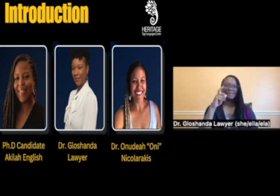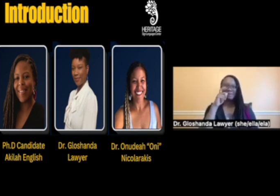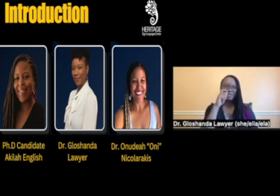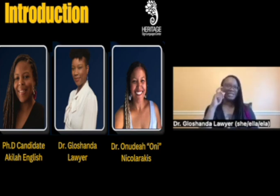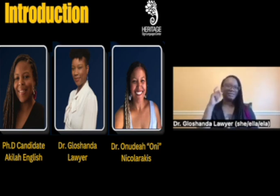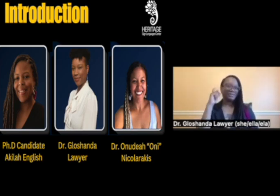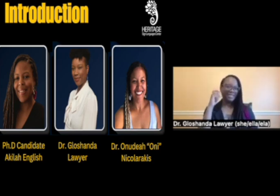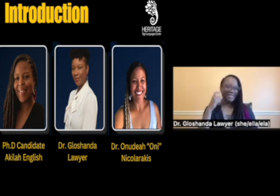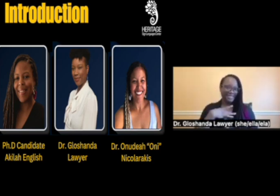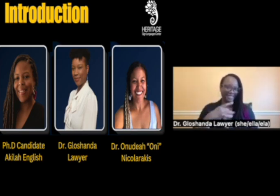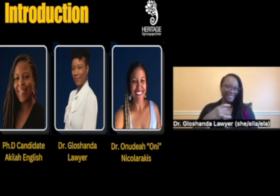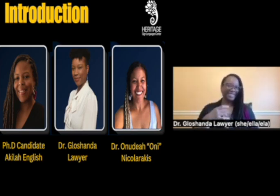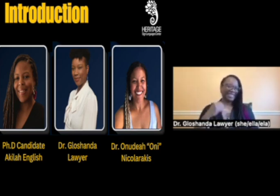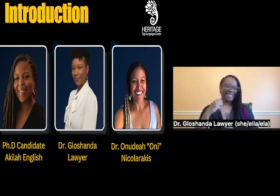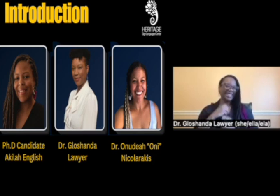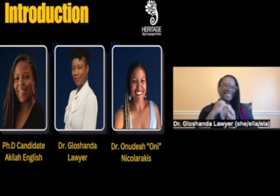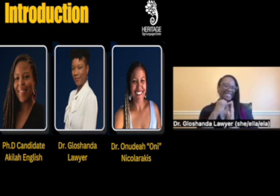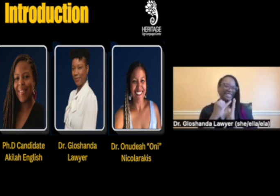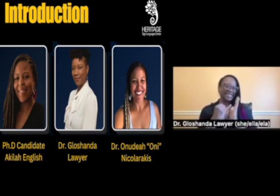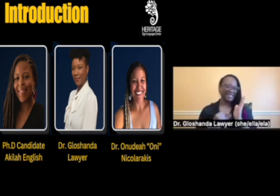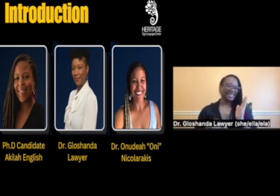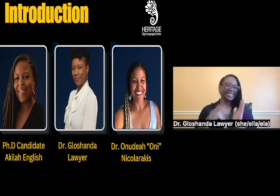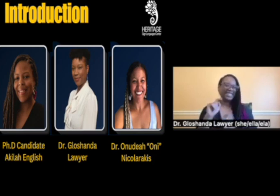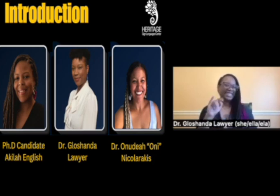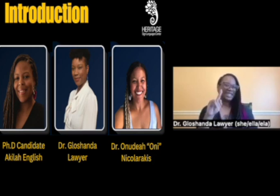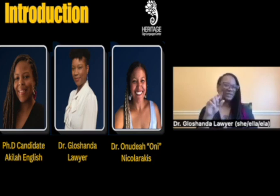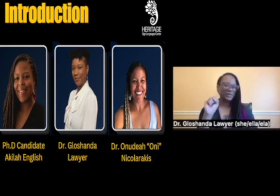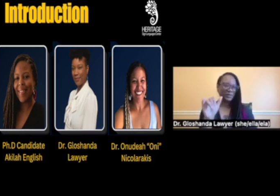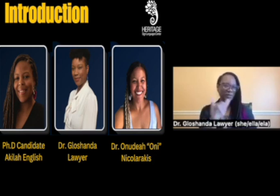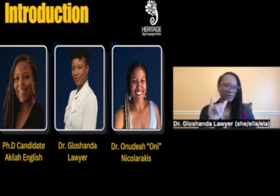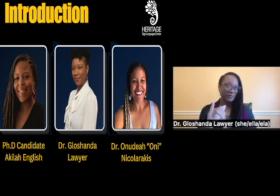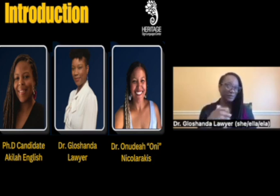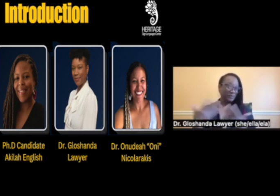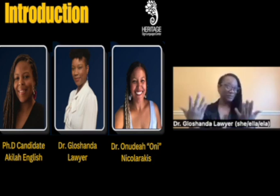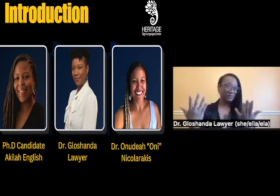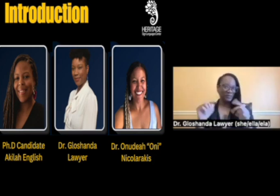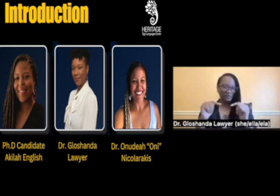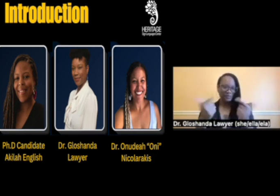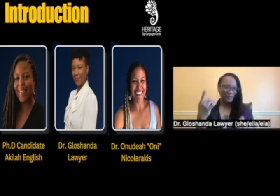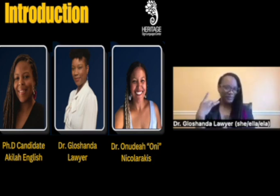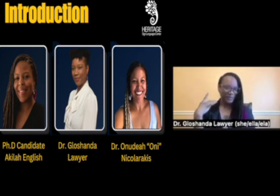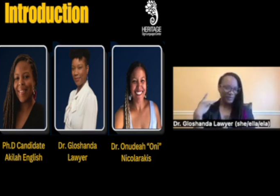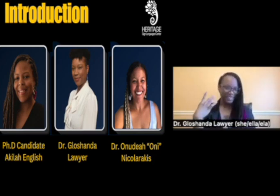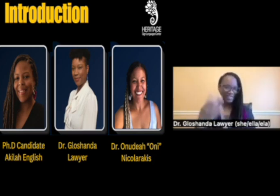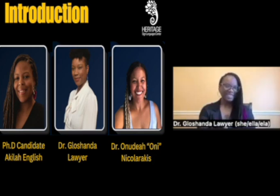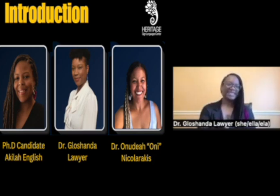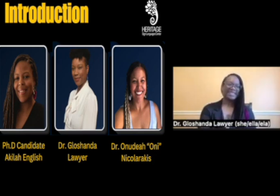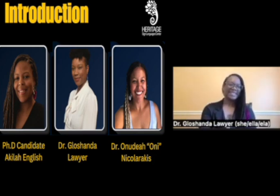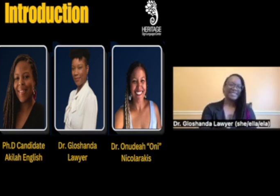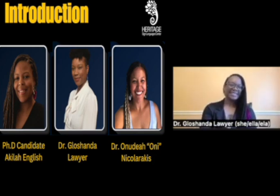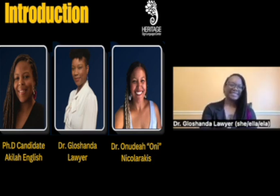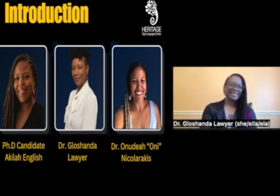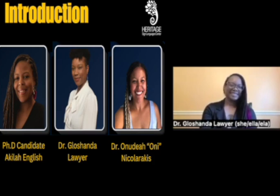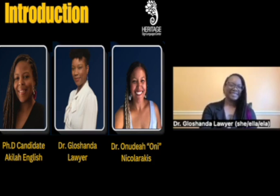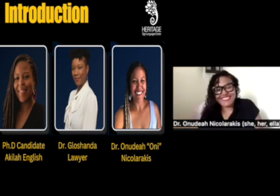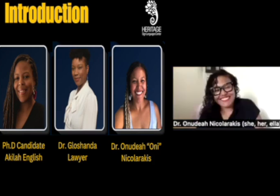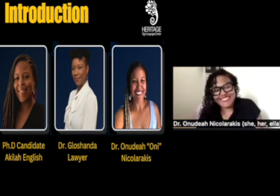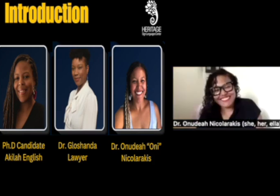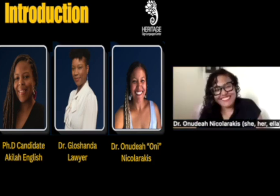skating. I love getting piercings, as you can probably see today. But I'm looking forward to having this discussion with all of